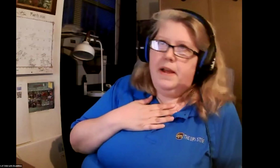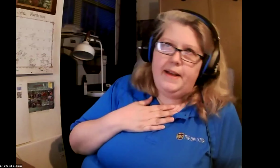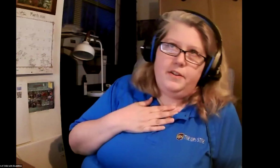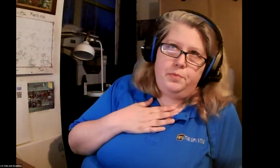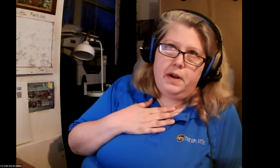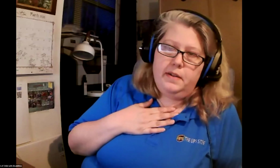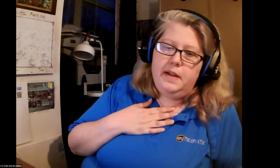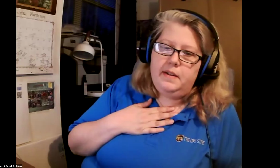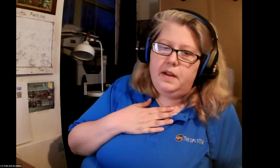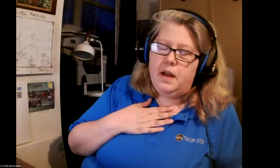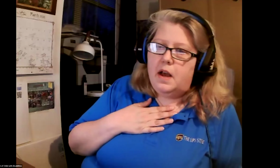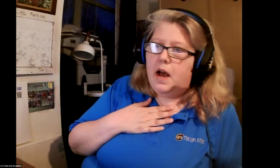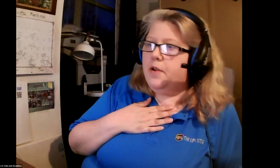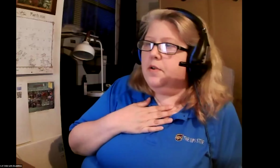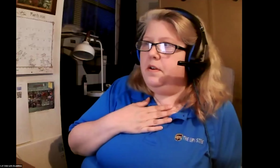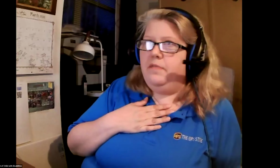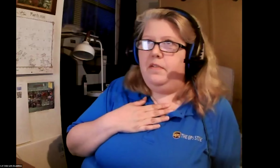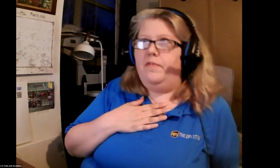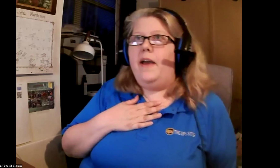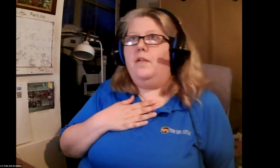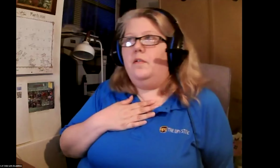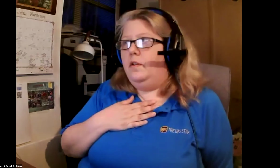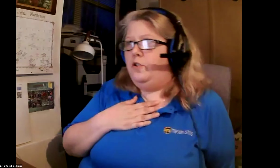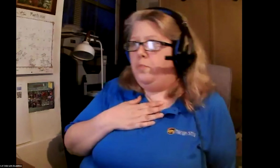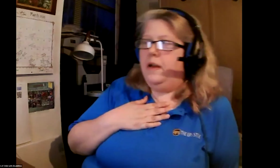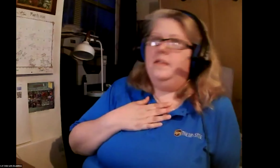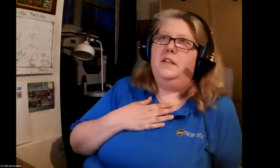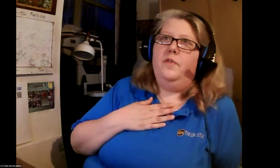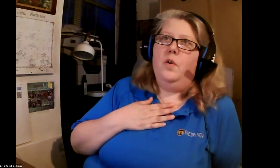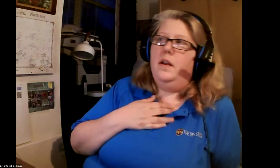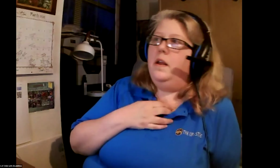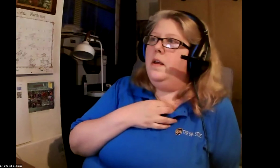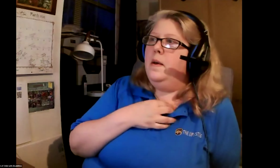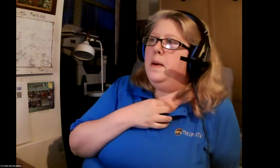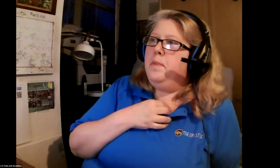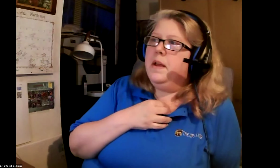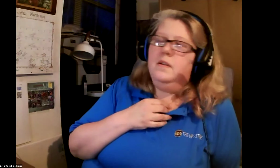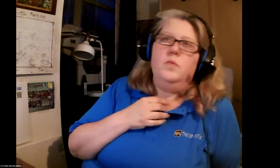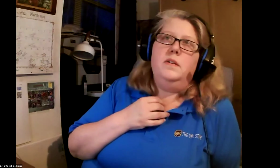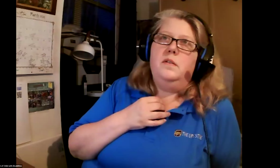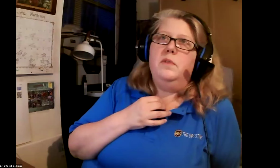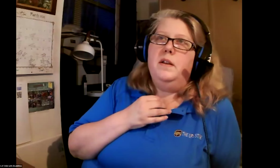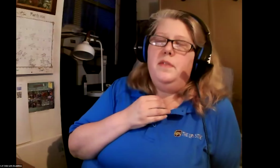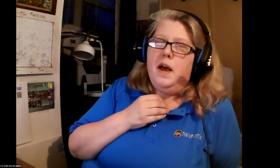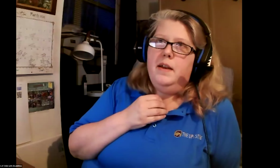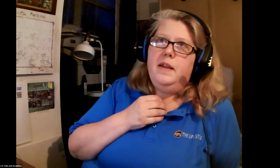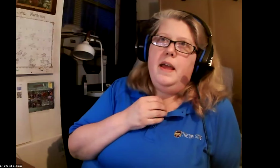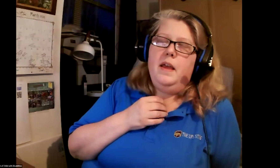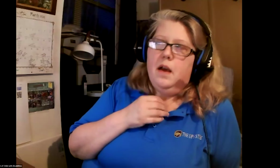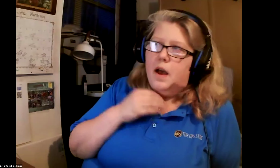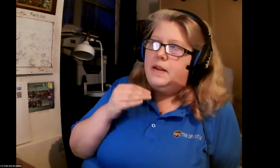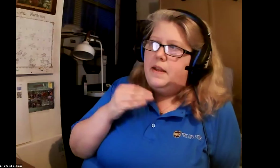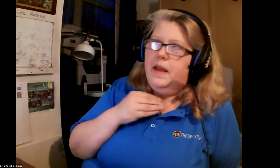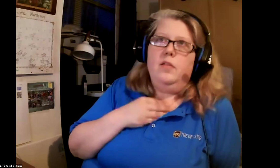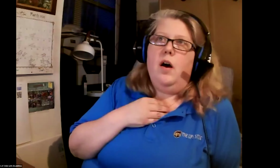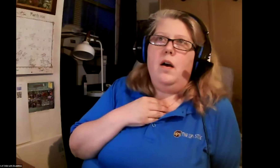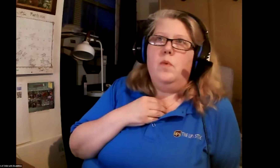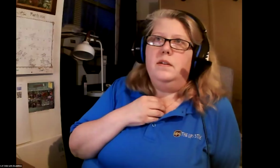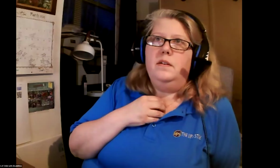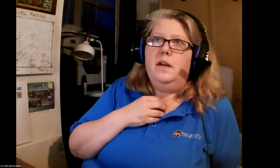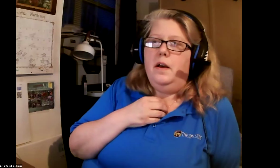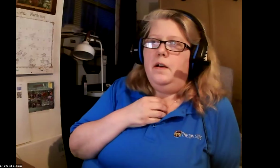50% of my last due process, I couldn't even file due process for it because it wasn't written in the